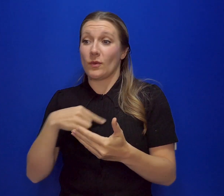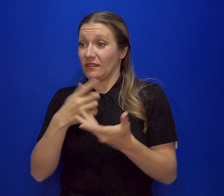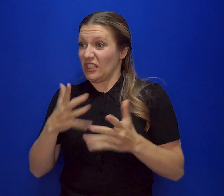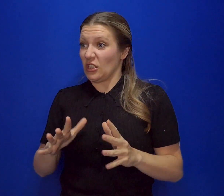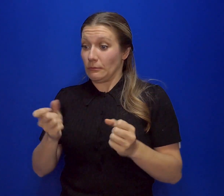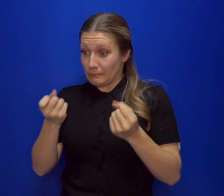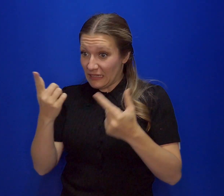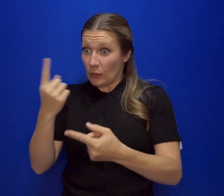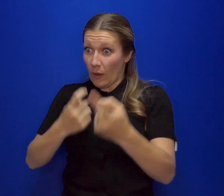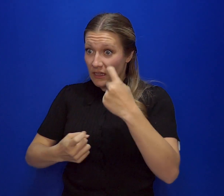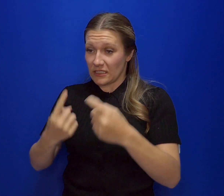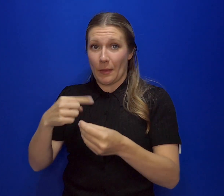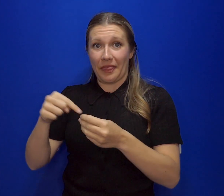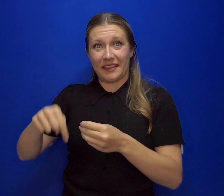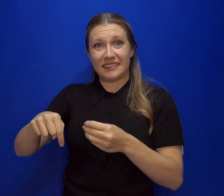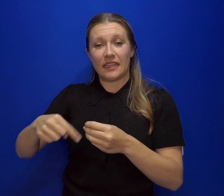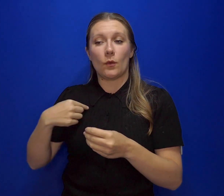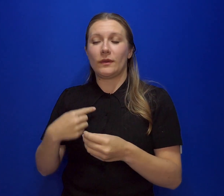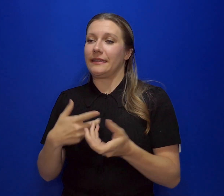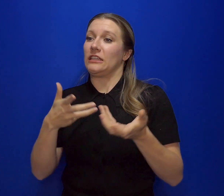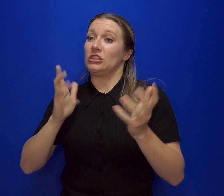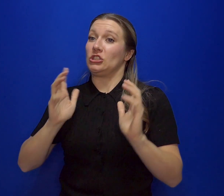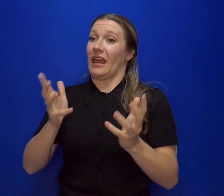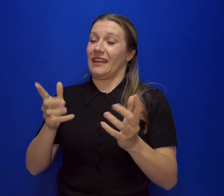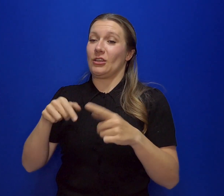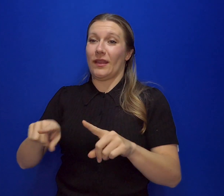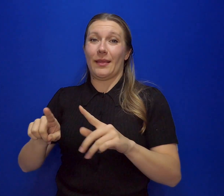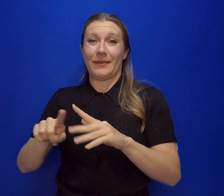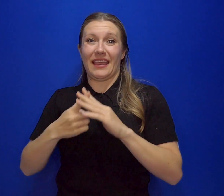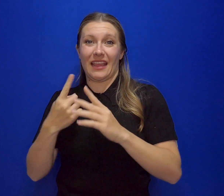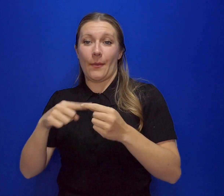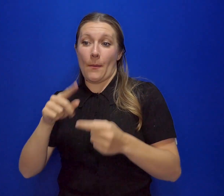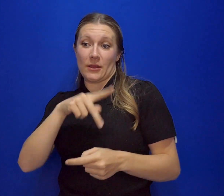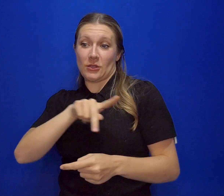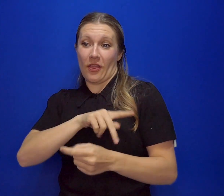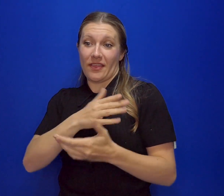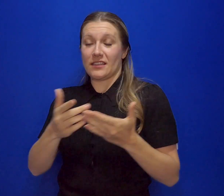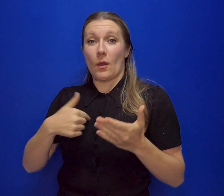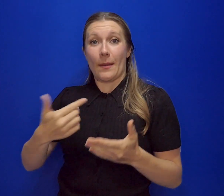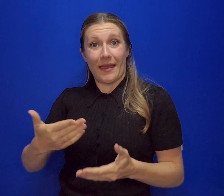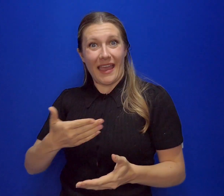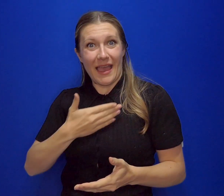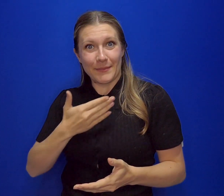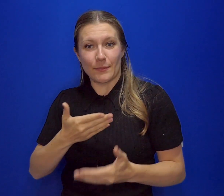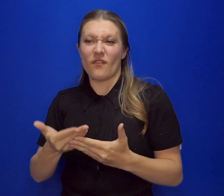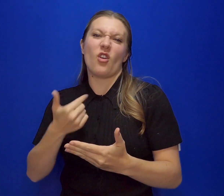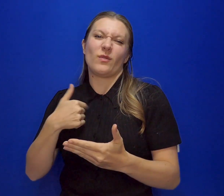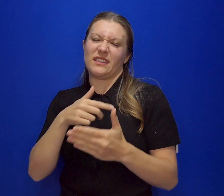of questions in this one, and we chit-chatted in the beginning about personal stuff. So I'm pretty before we started recording.